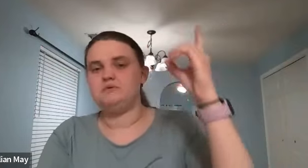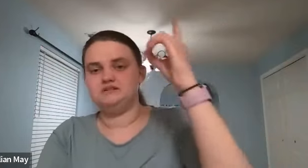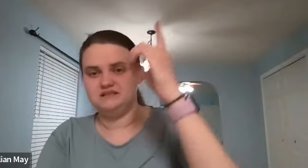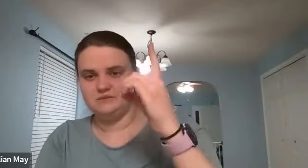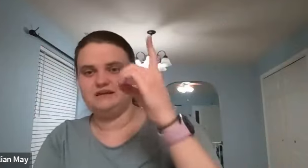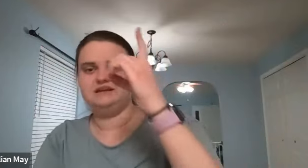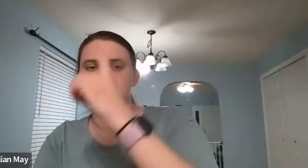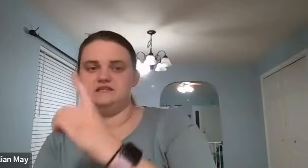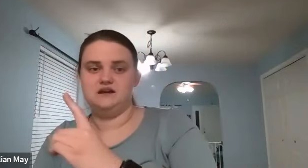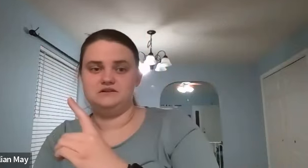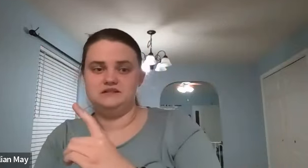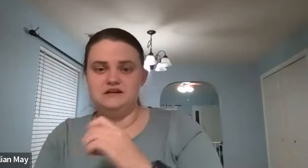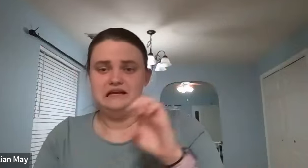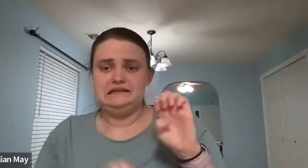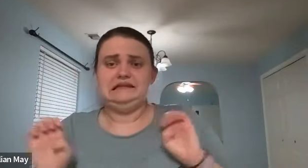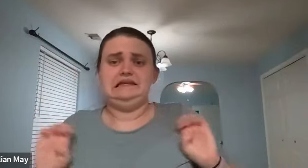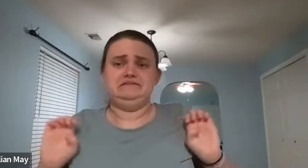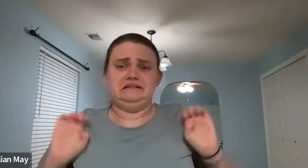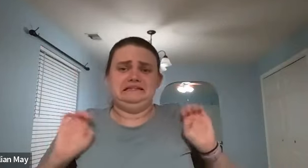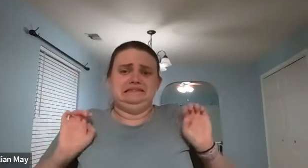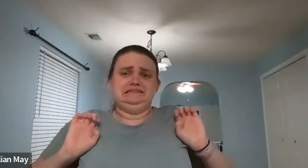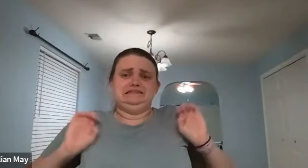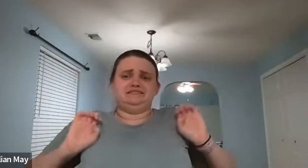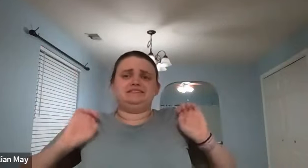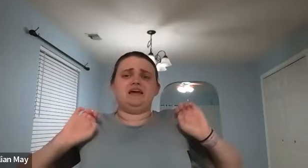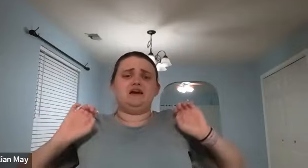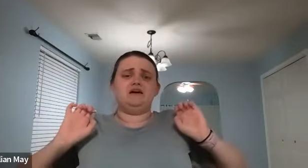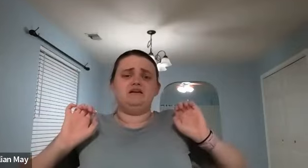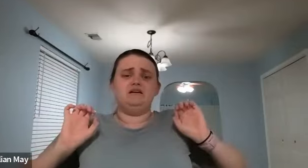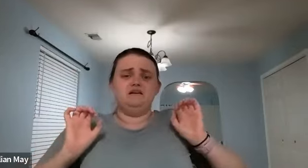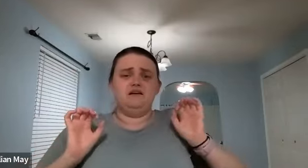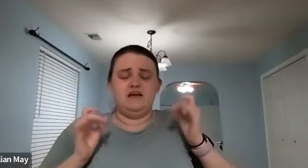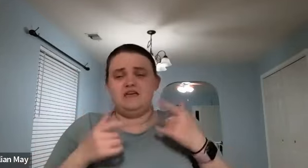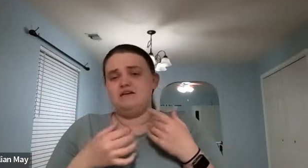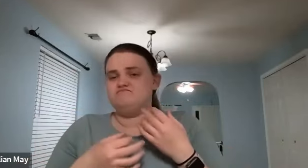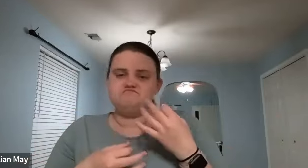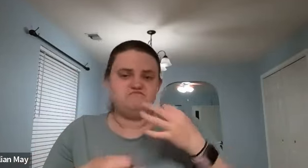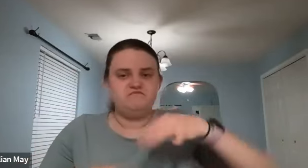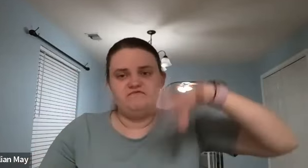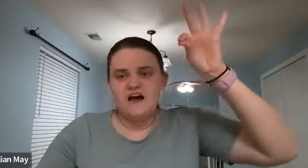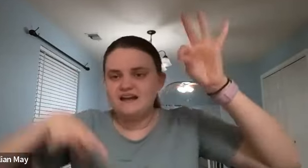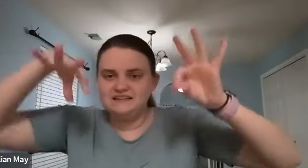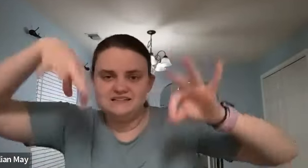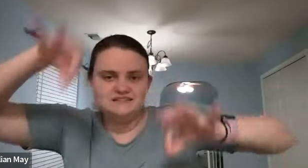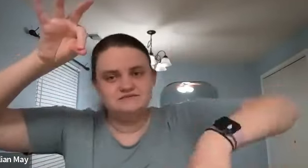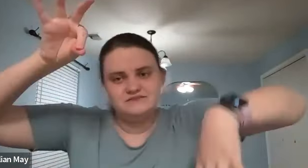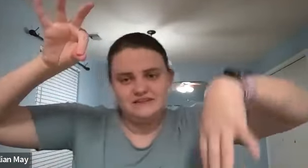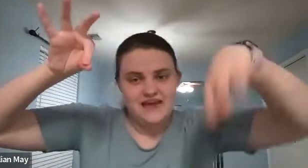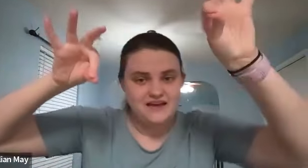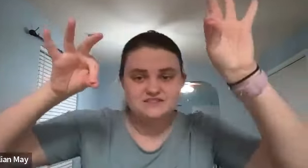person coming down the stairs. The E of like scared. And then finding, like the F's.